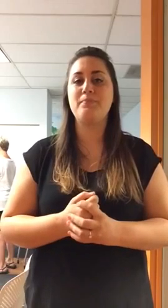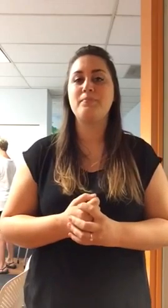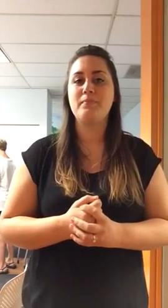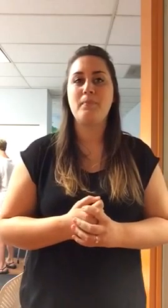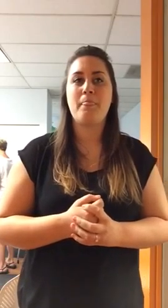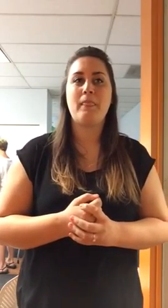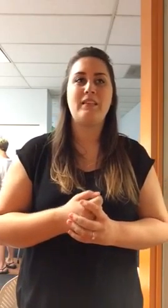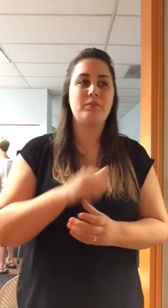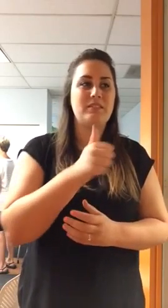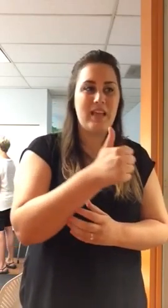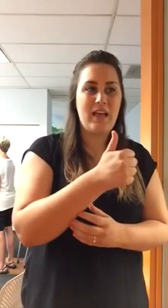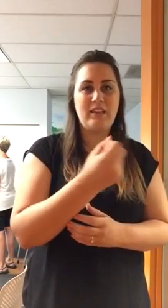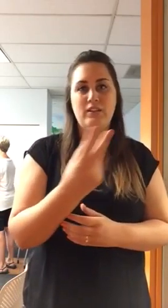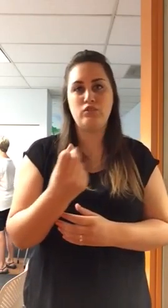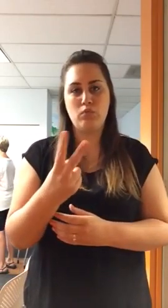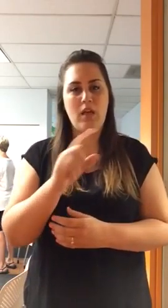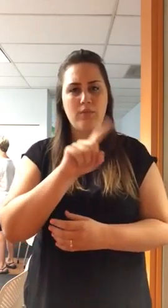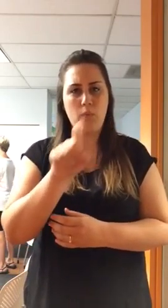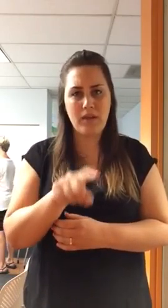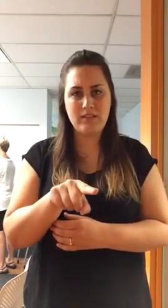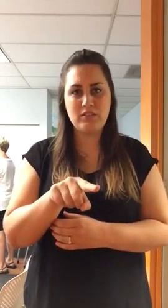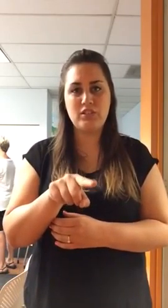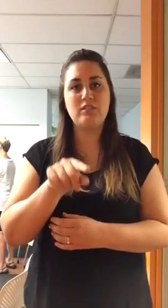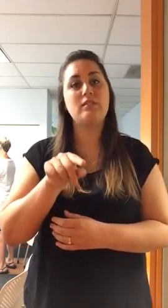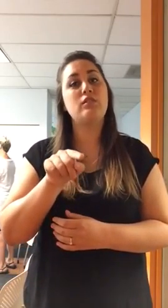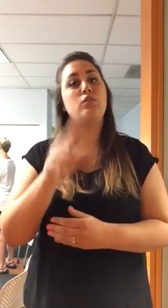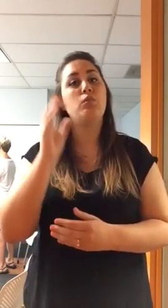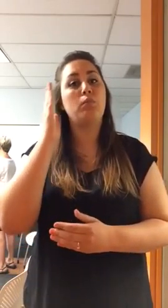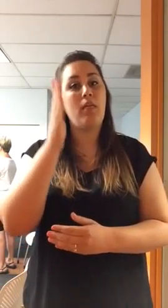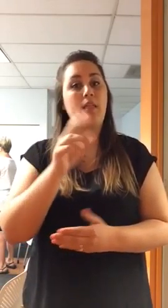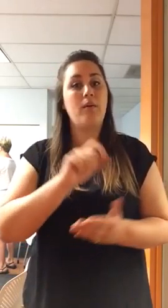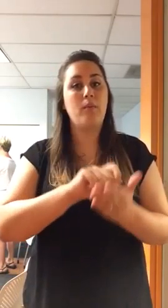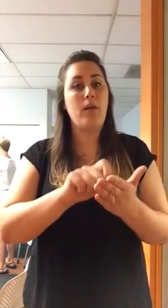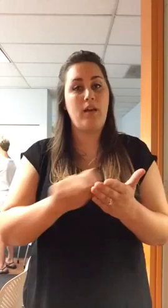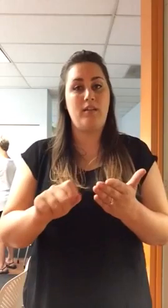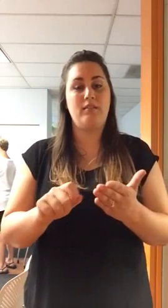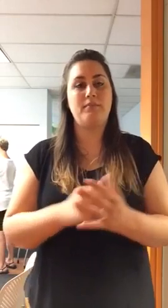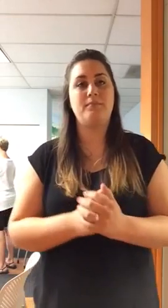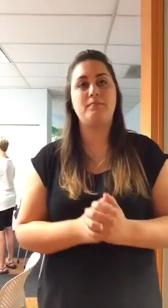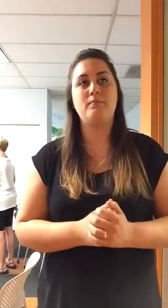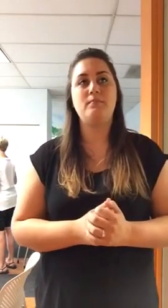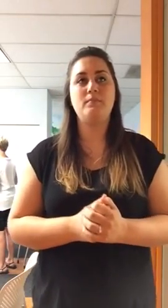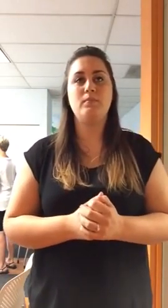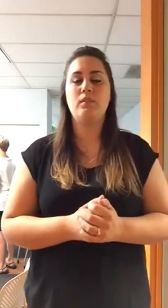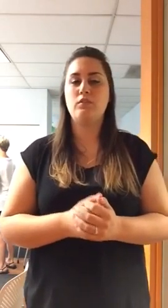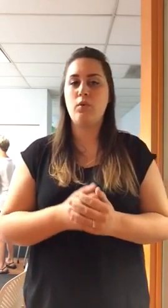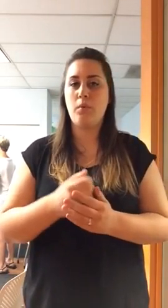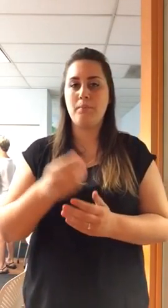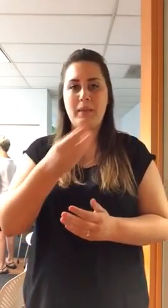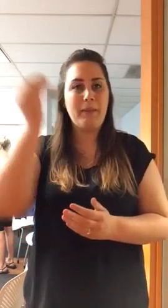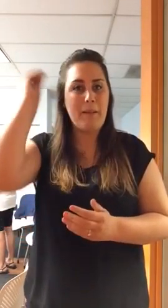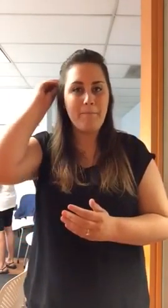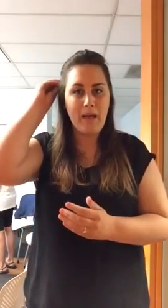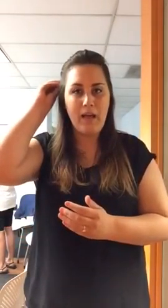10 and 12 questions, and you'll be writing short answer stuff on it. So keep that in mind as we look through this